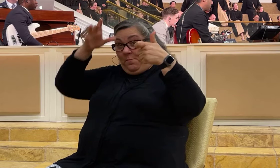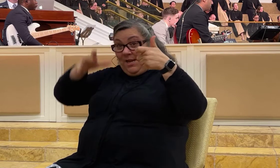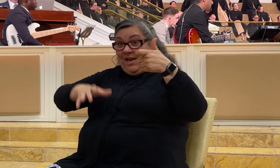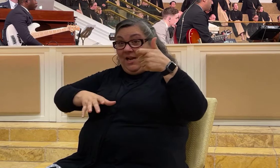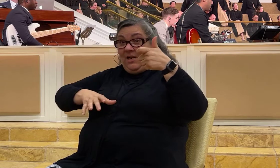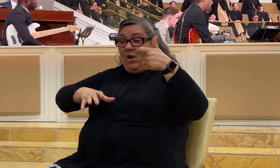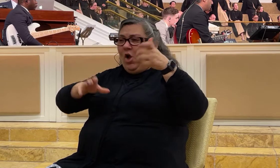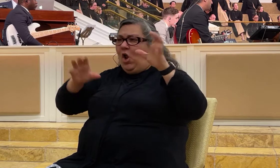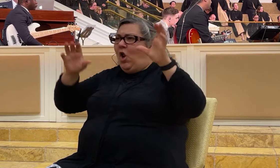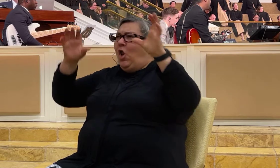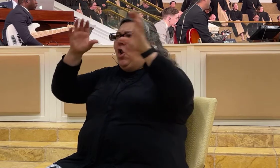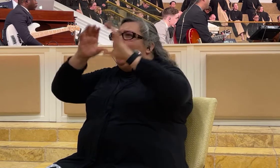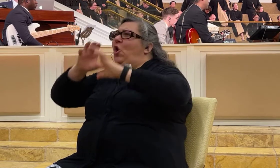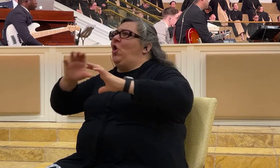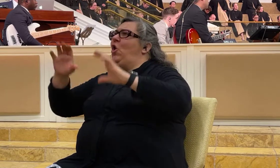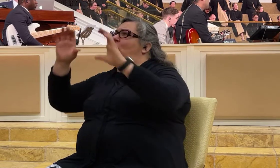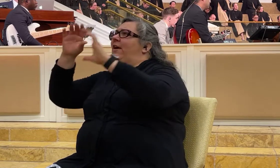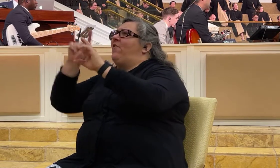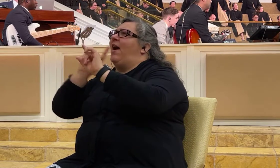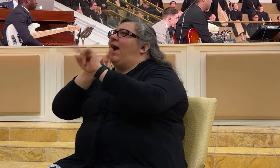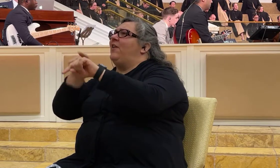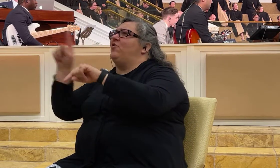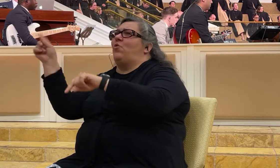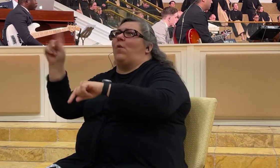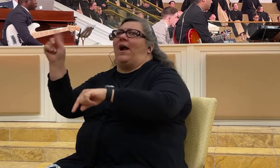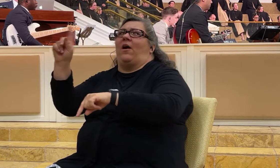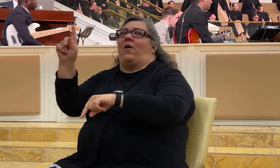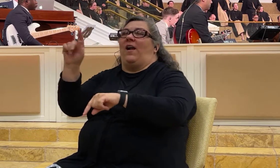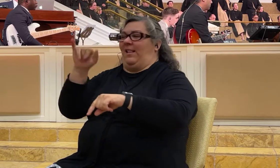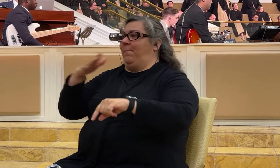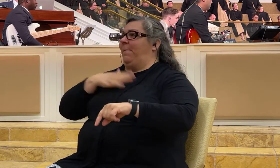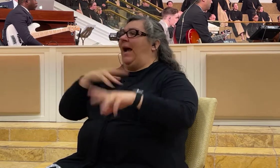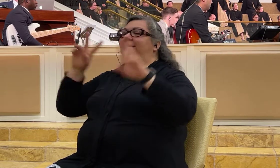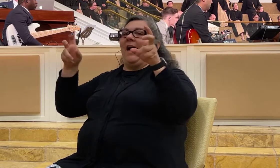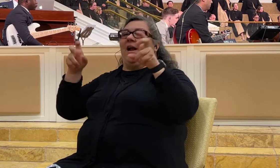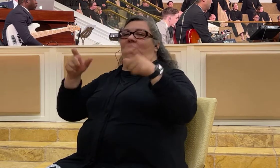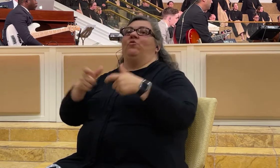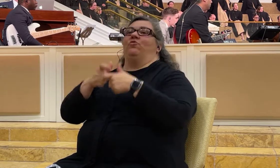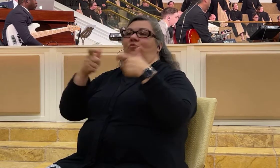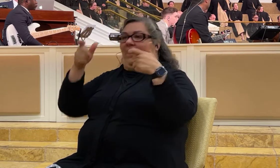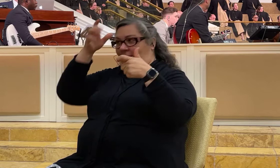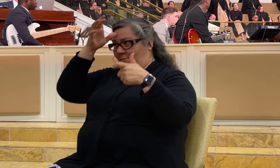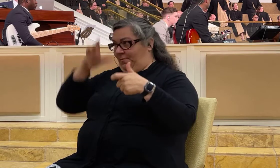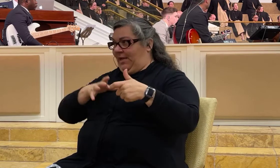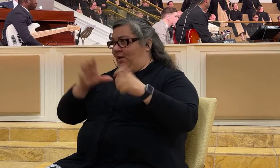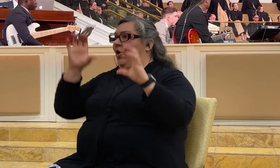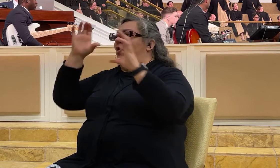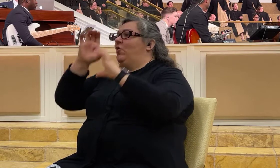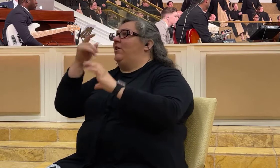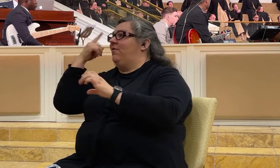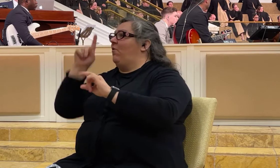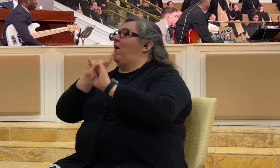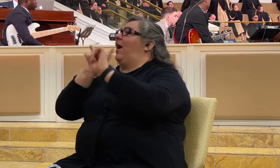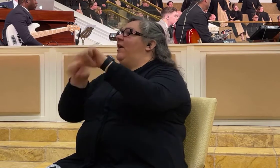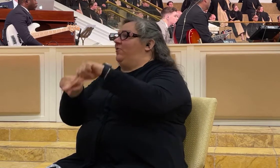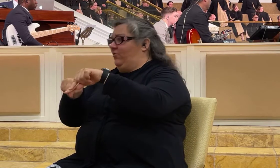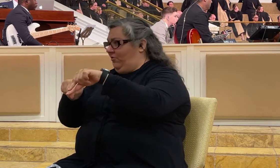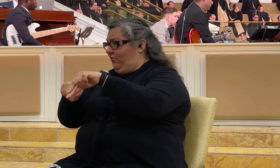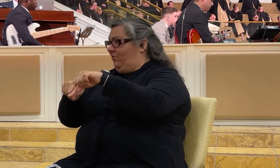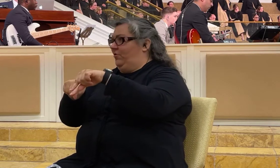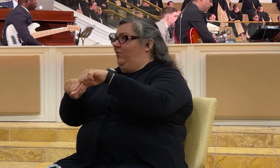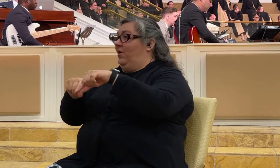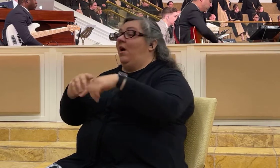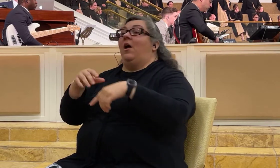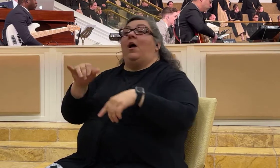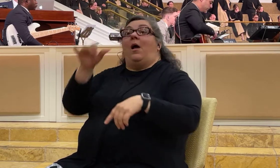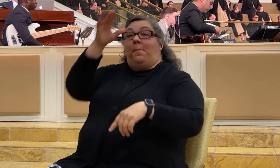looking for answers, which is the title what I want to talk to you about tonight. Great men